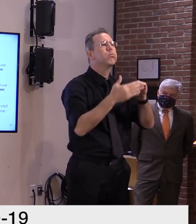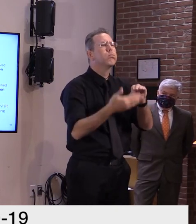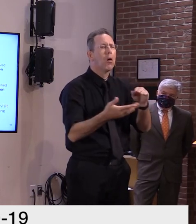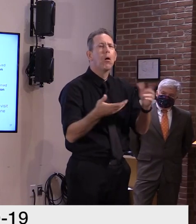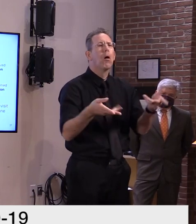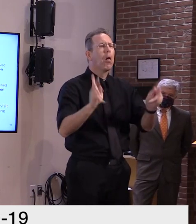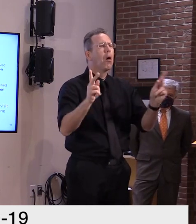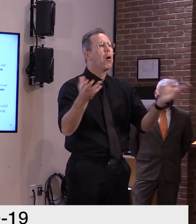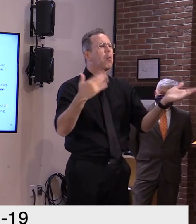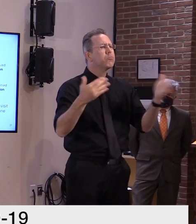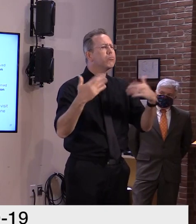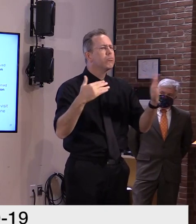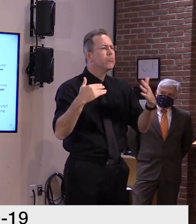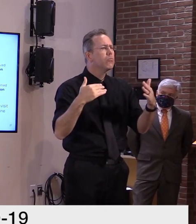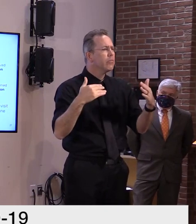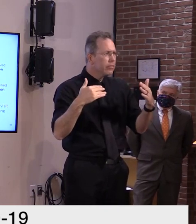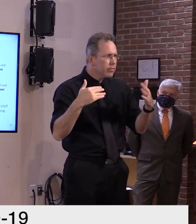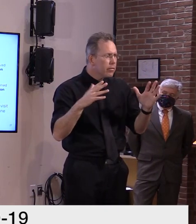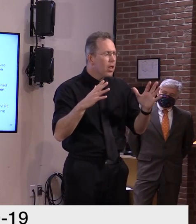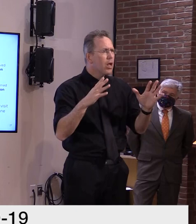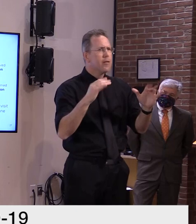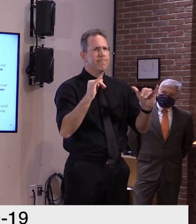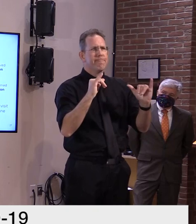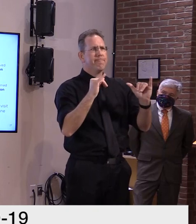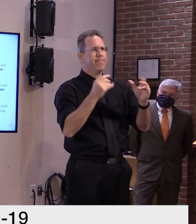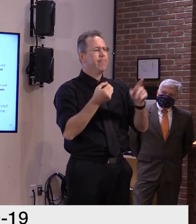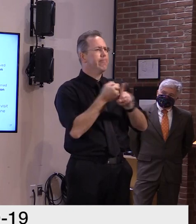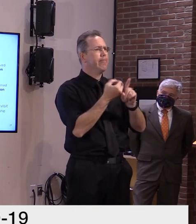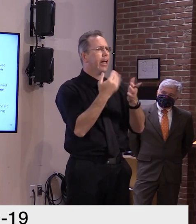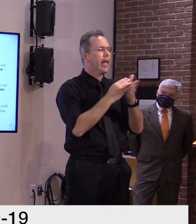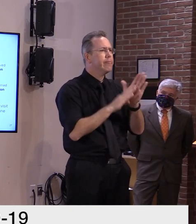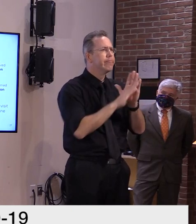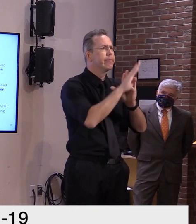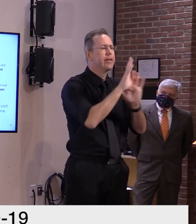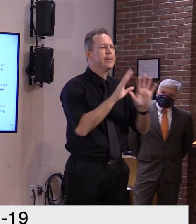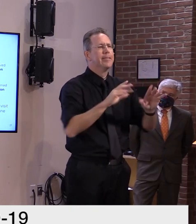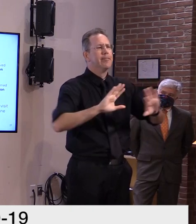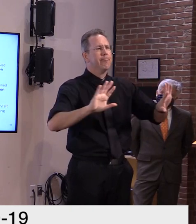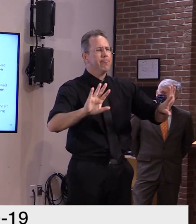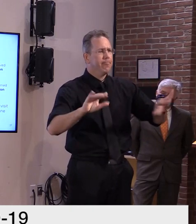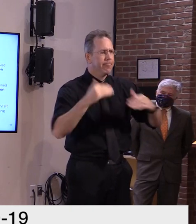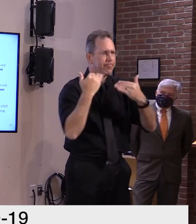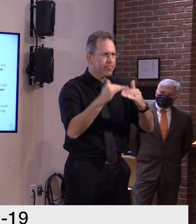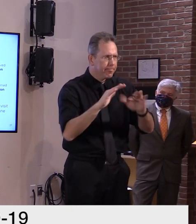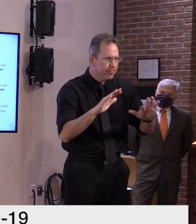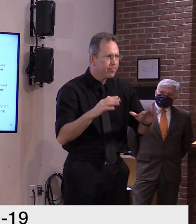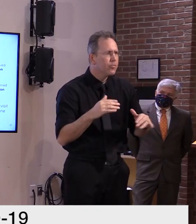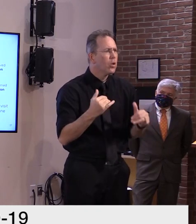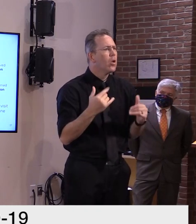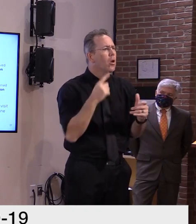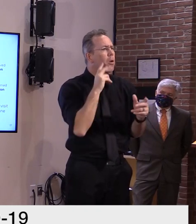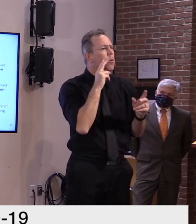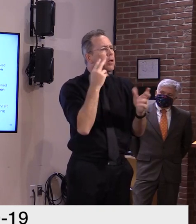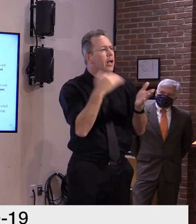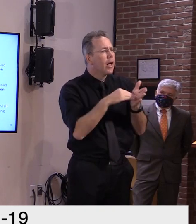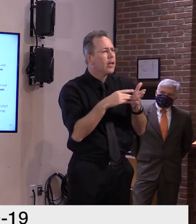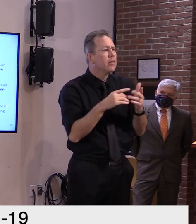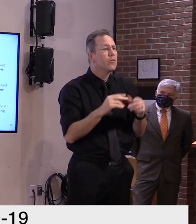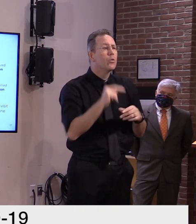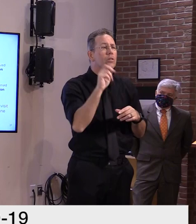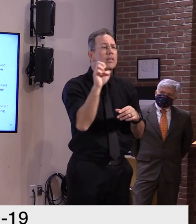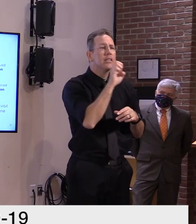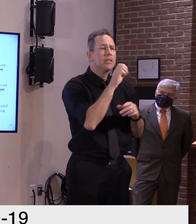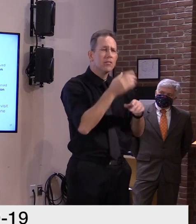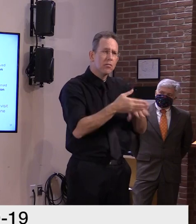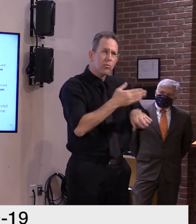behavior changes, and they get things under control, and we do see improvements. So hopefully we see that in the Northeast, but, also as Ted